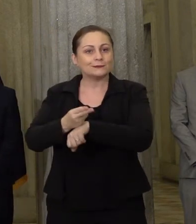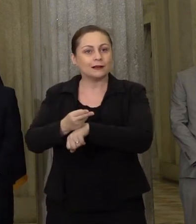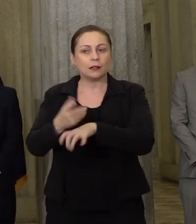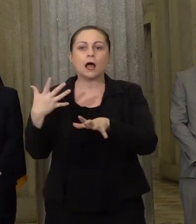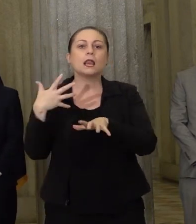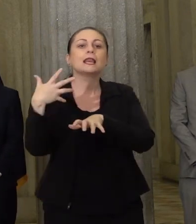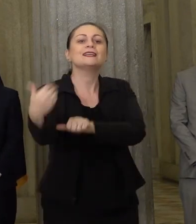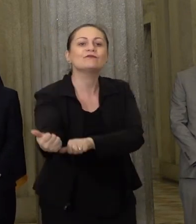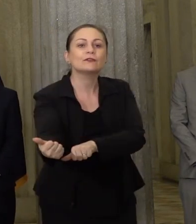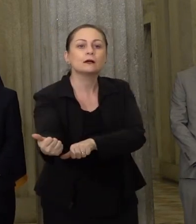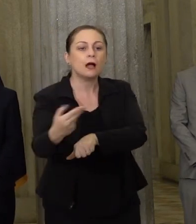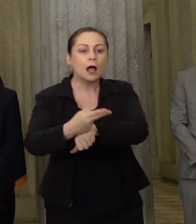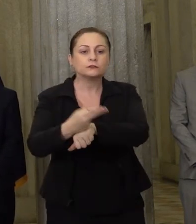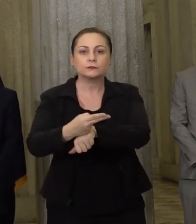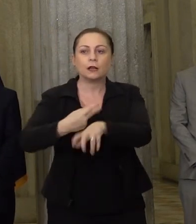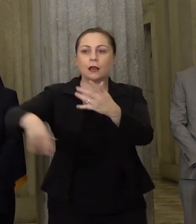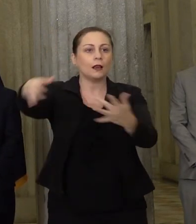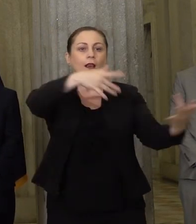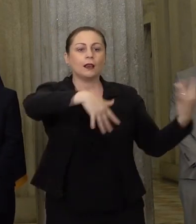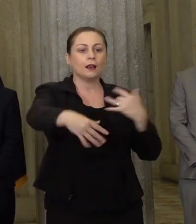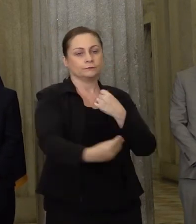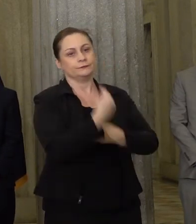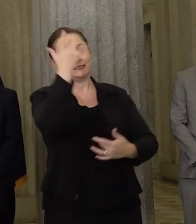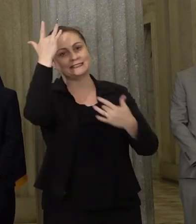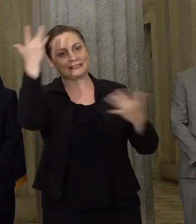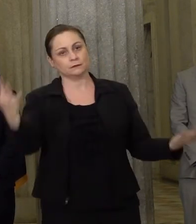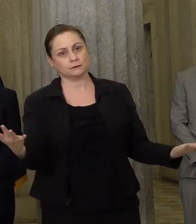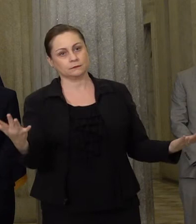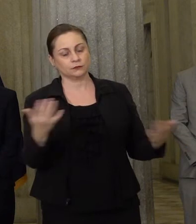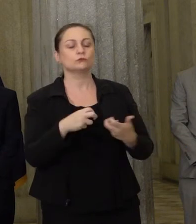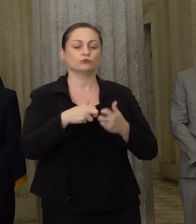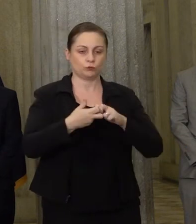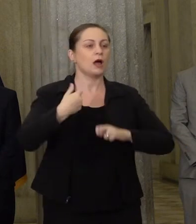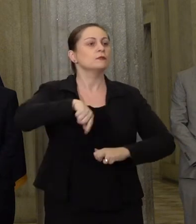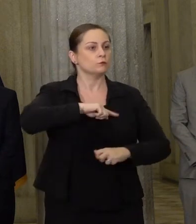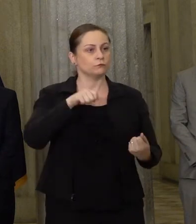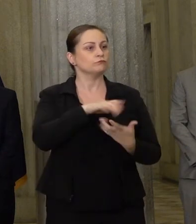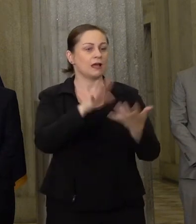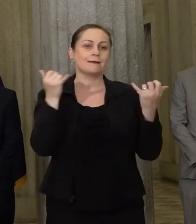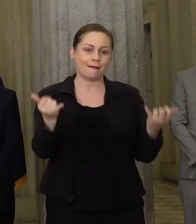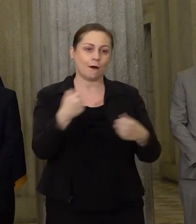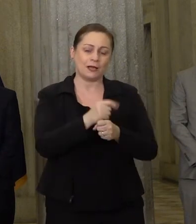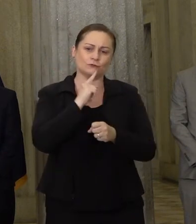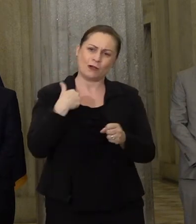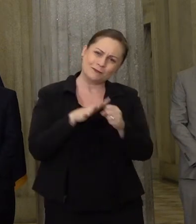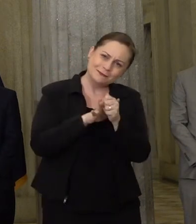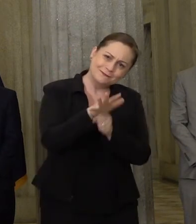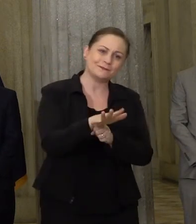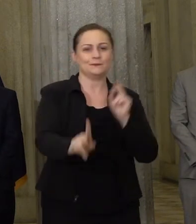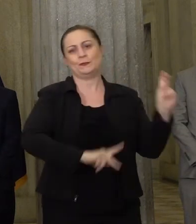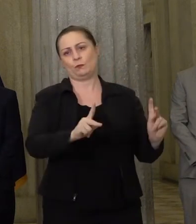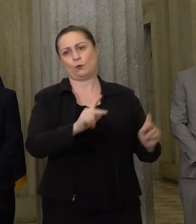outside of the hospital. So that is an issue that we're addressing now, to be sure we have plenty of people to work in the